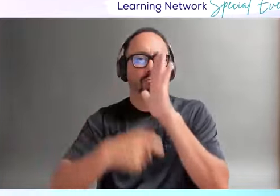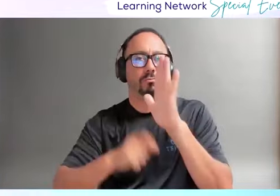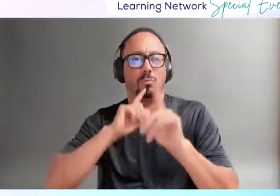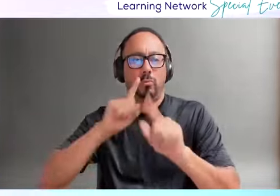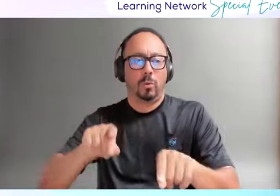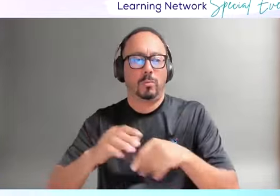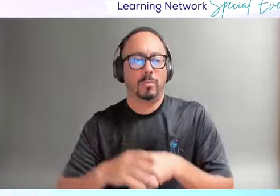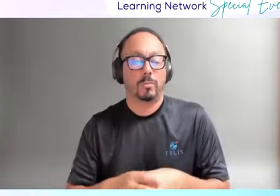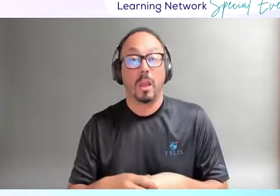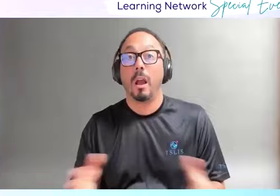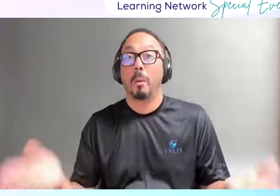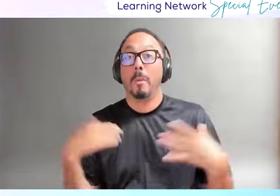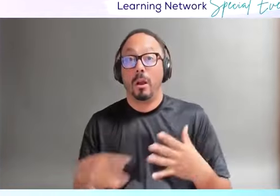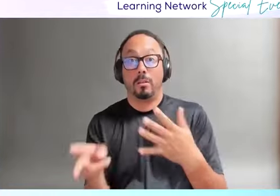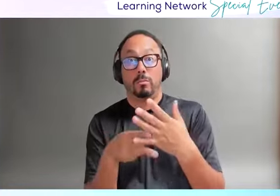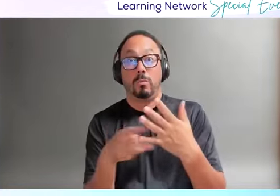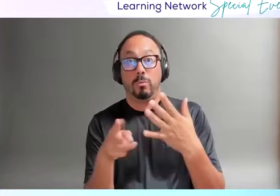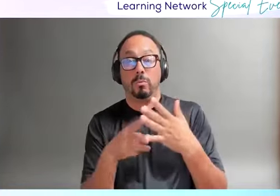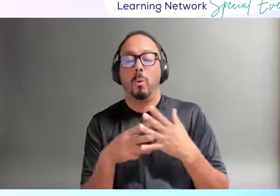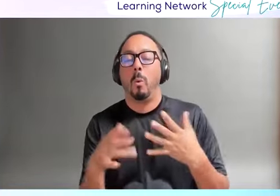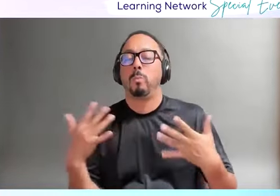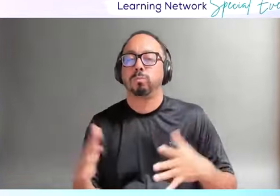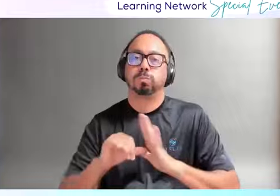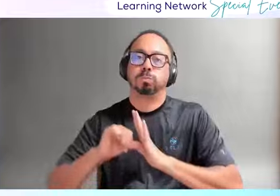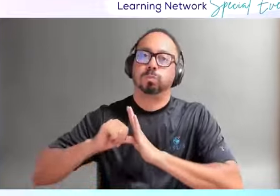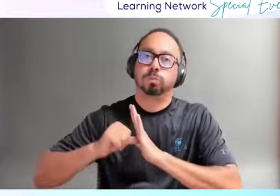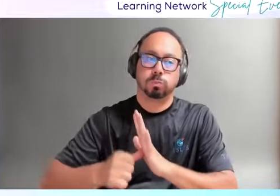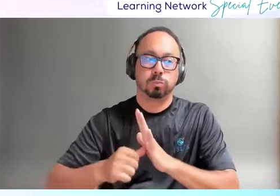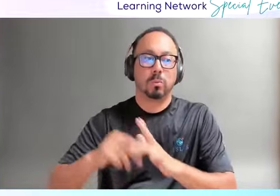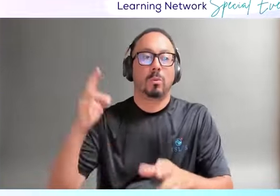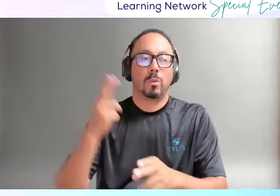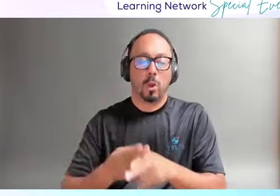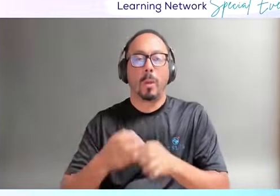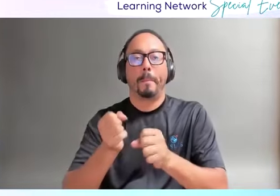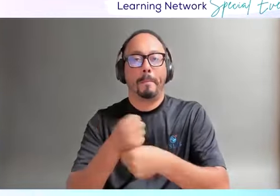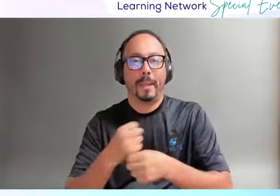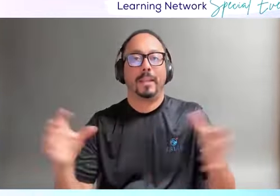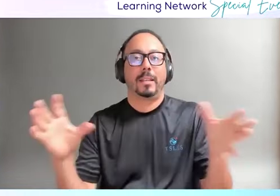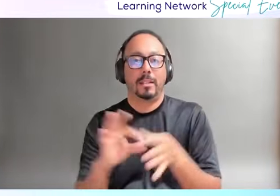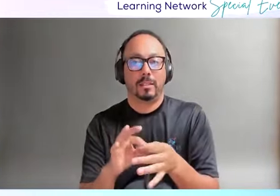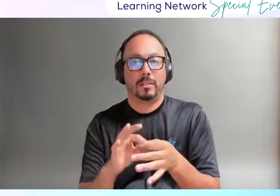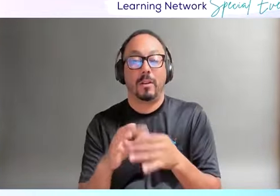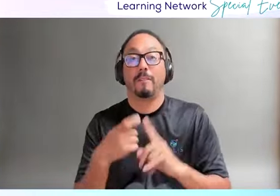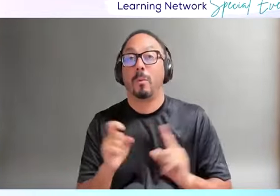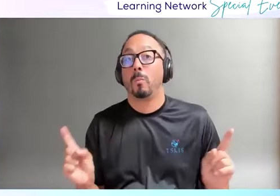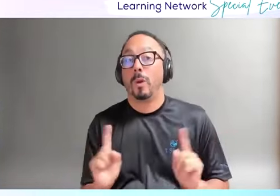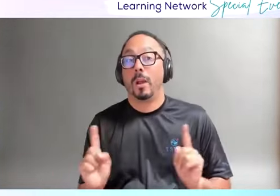and detailed efforts were both called Making Connections. One from Women's College Hospital in